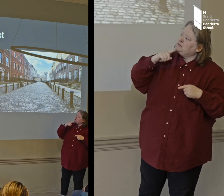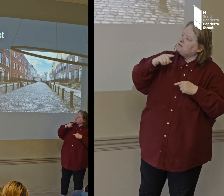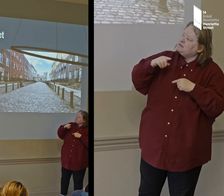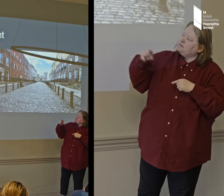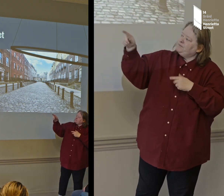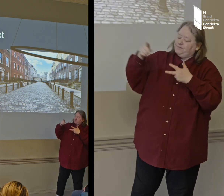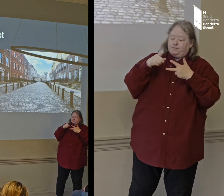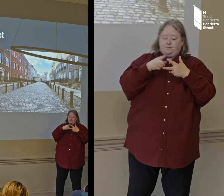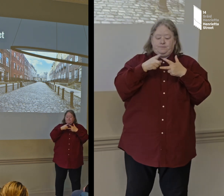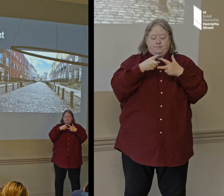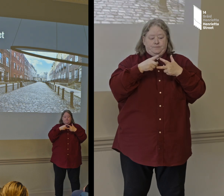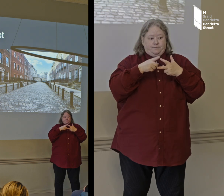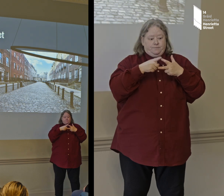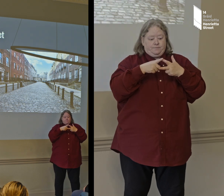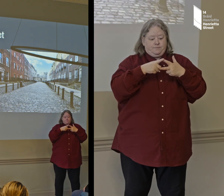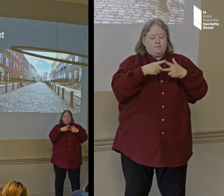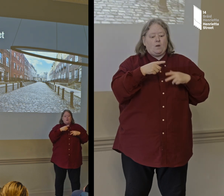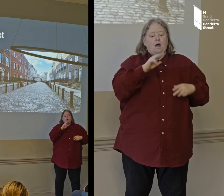out.